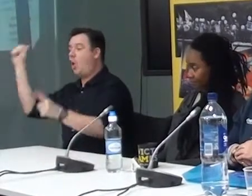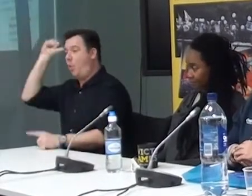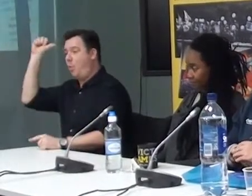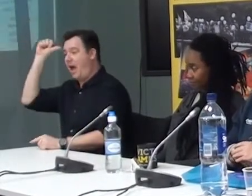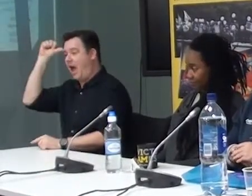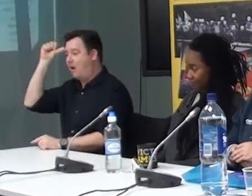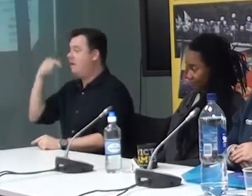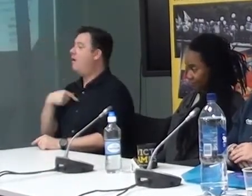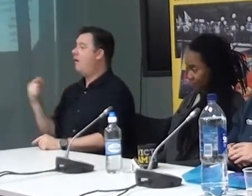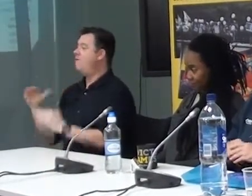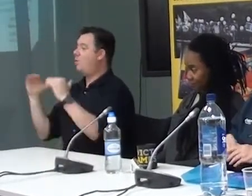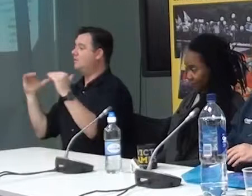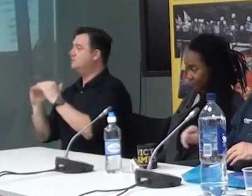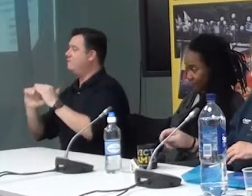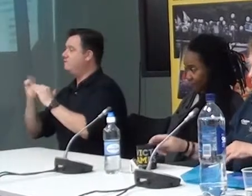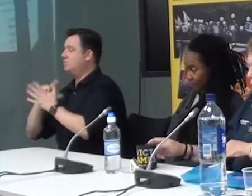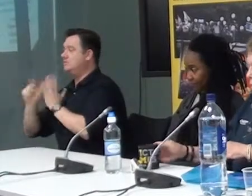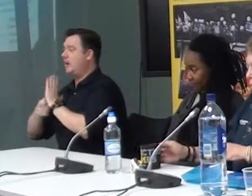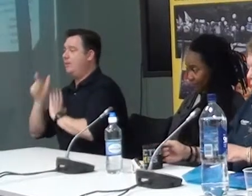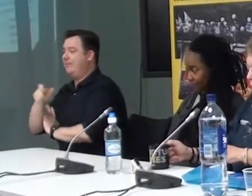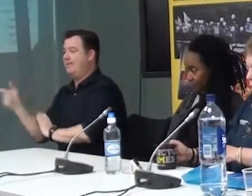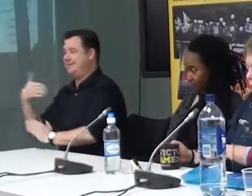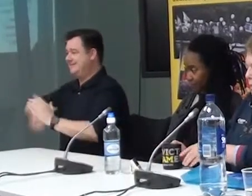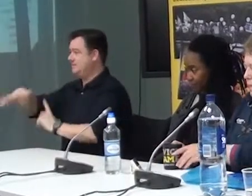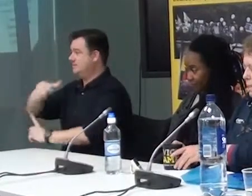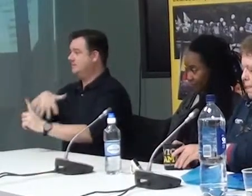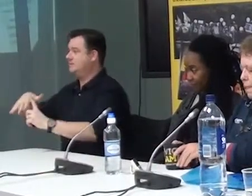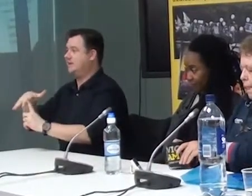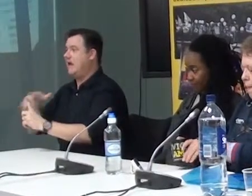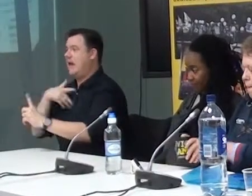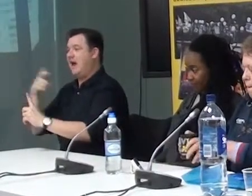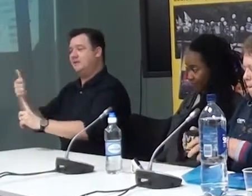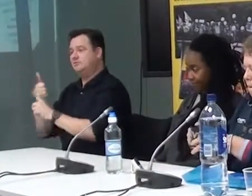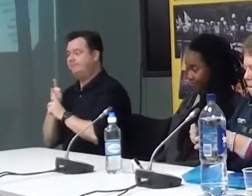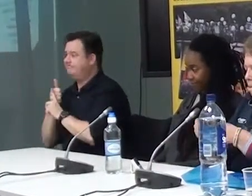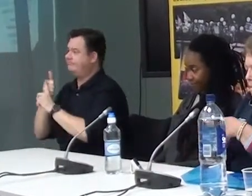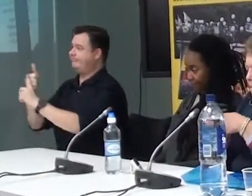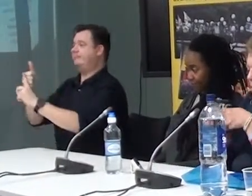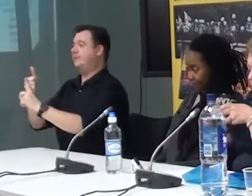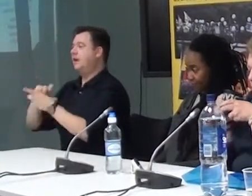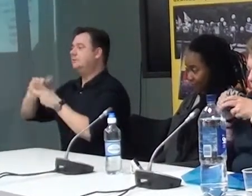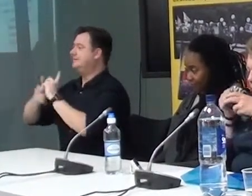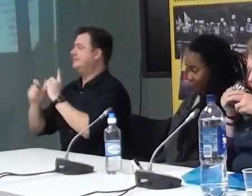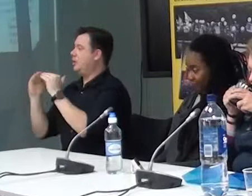unequal position of disabled people in society and to advocate disability